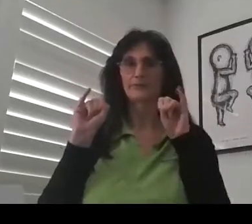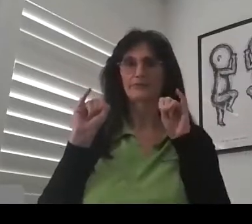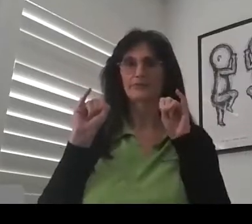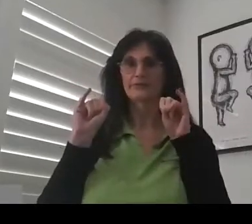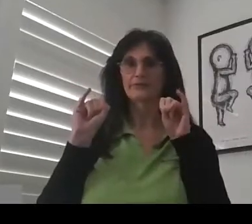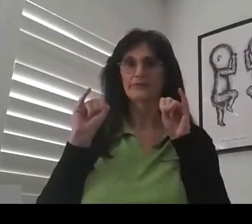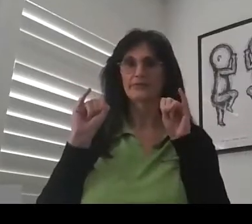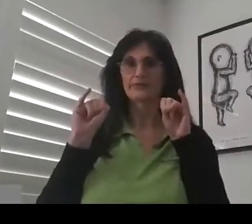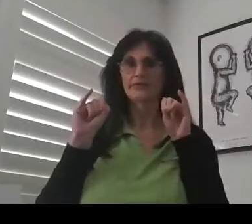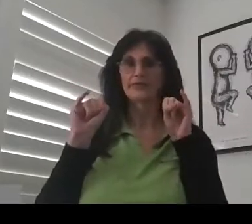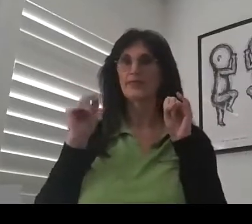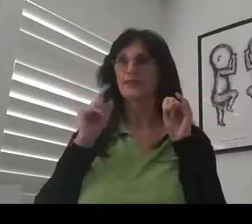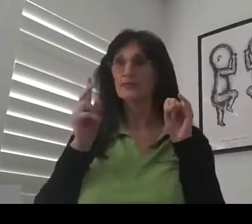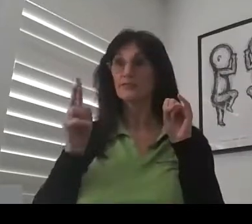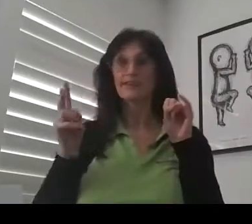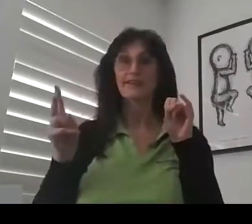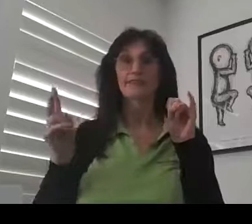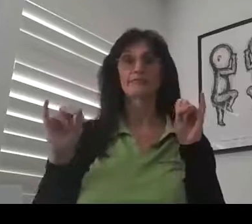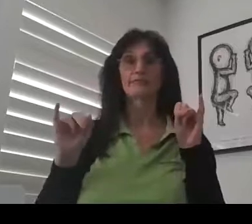think we can do that one again.